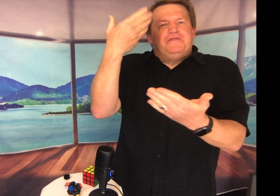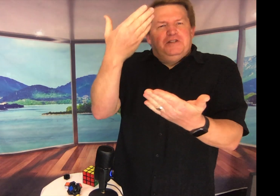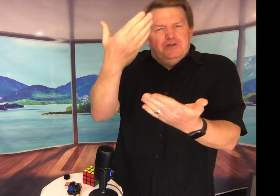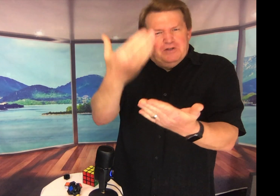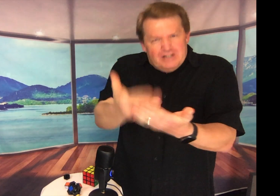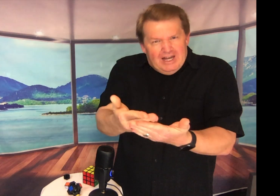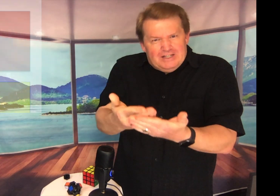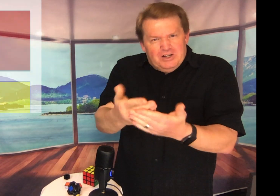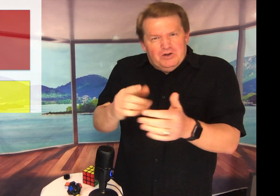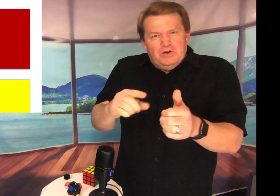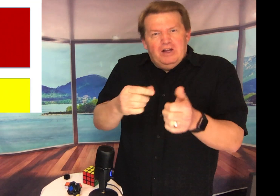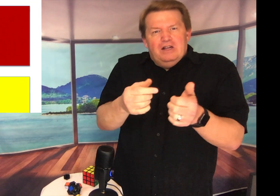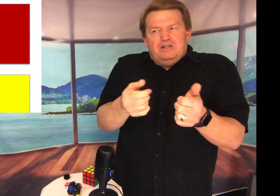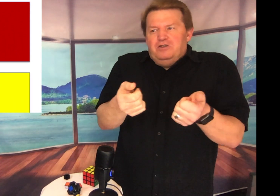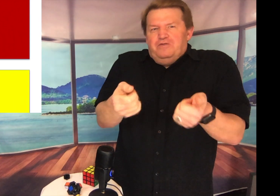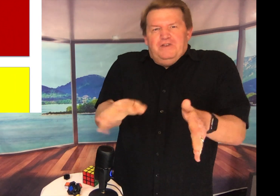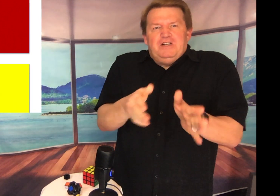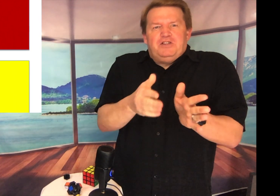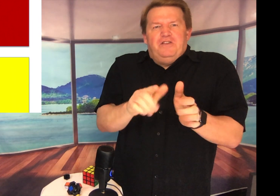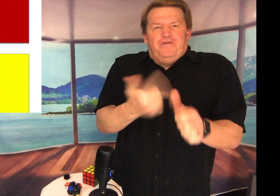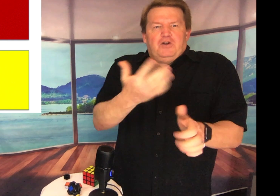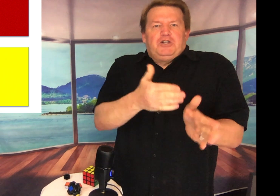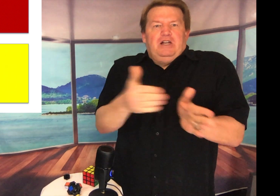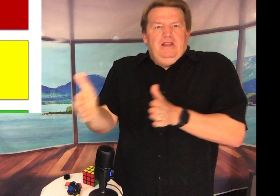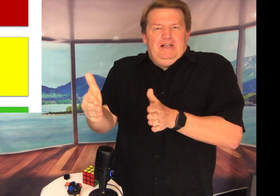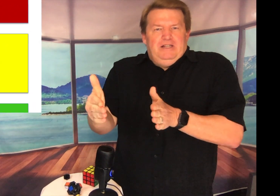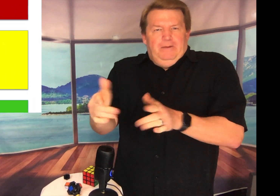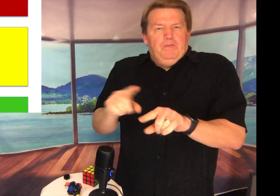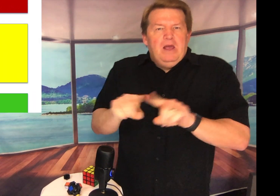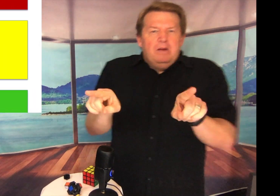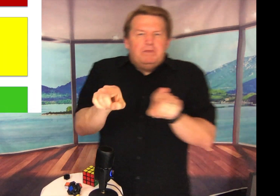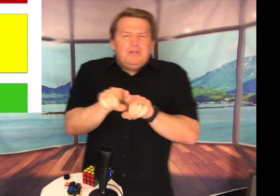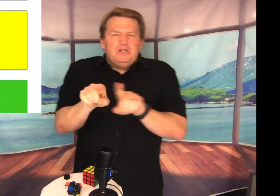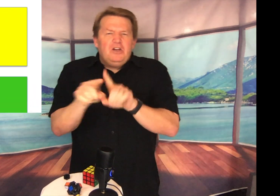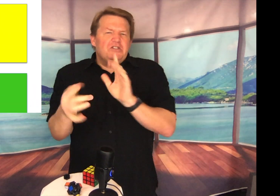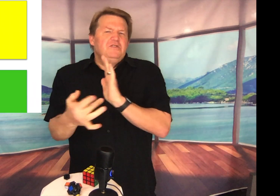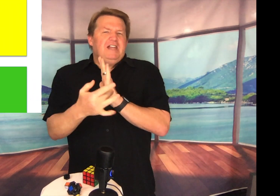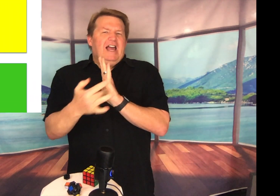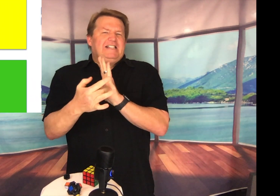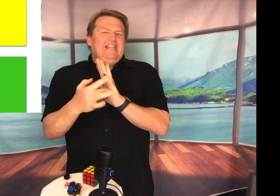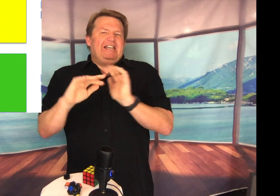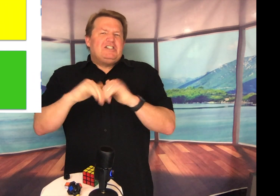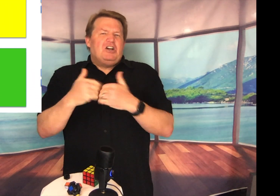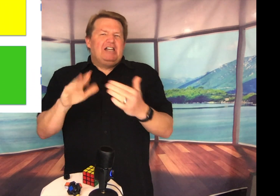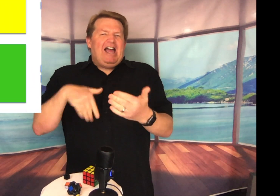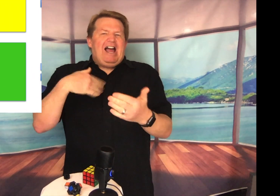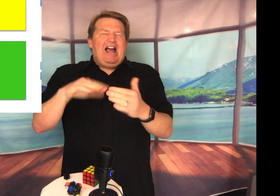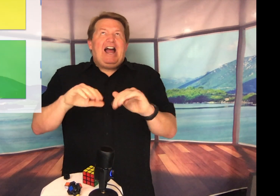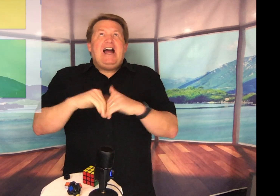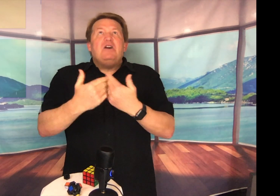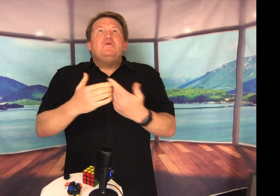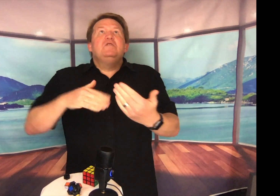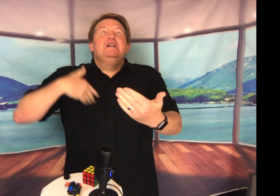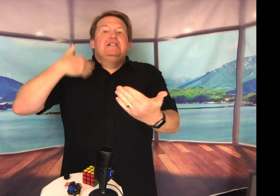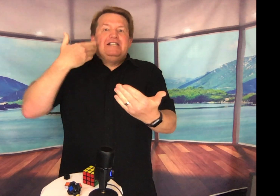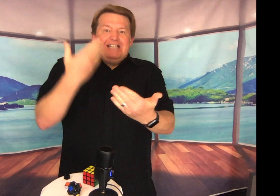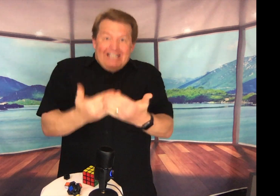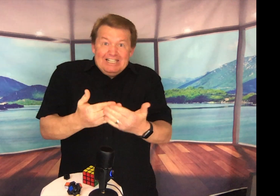to get to finish the first lesson. But there's also techniques on how to get